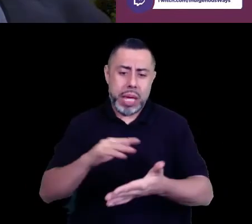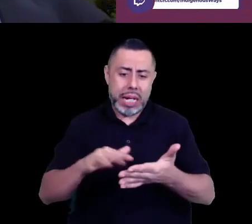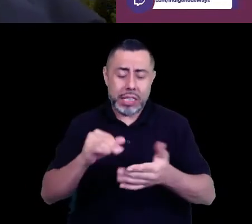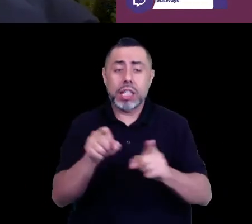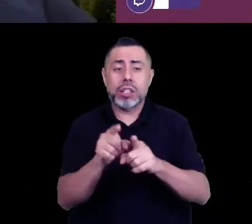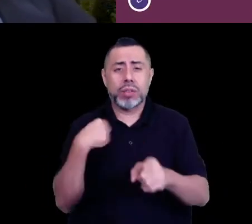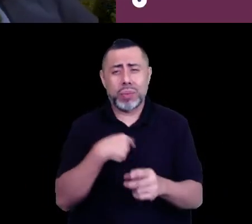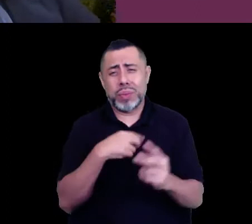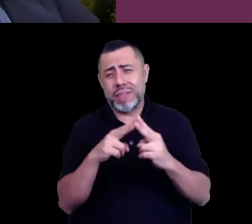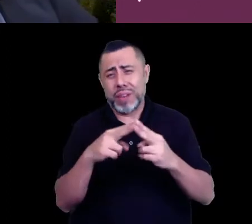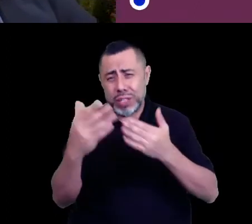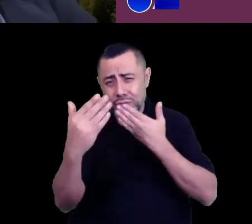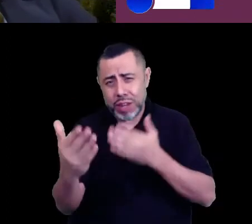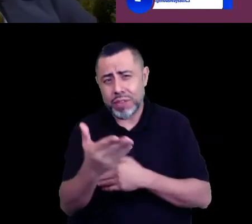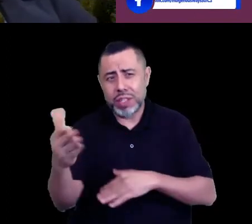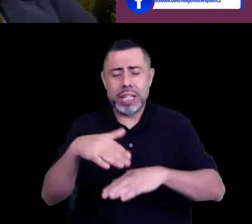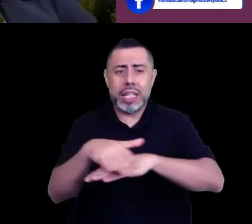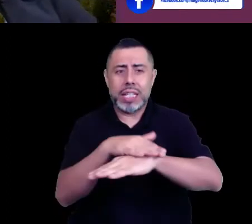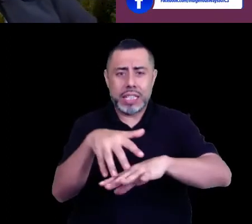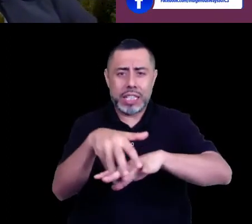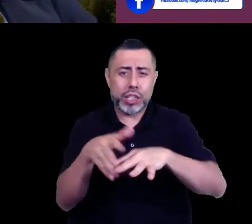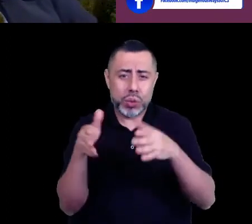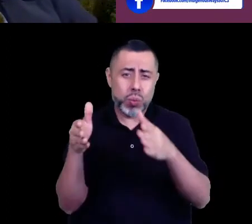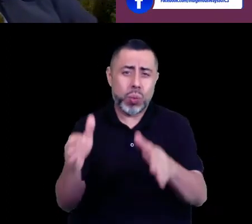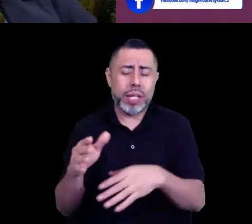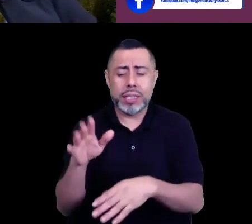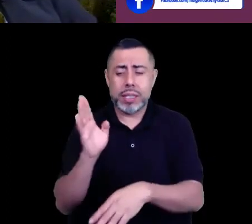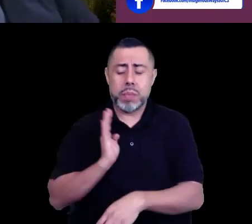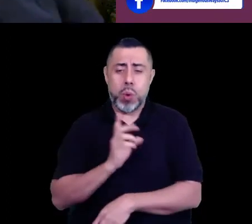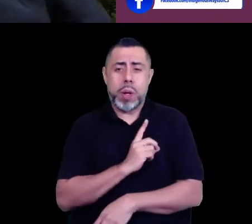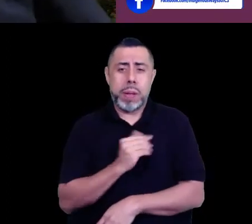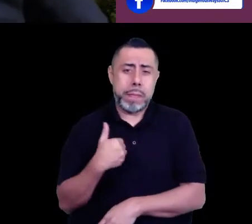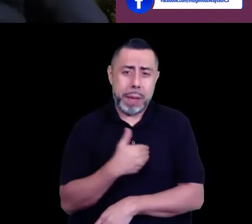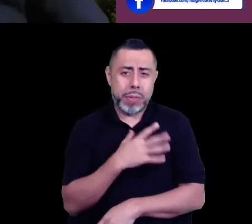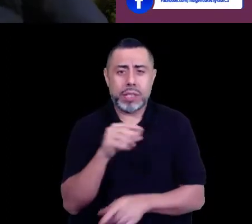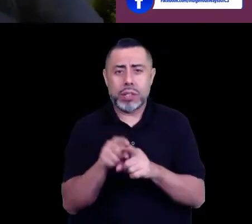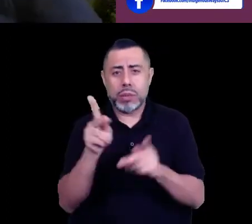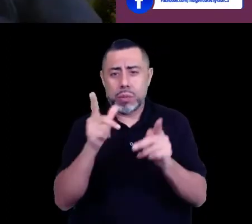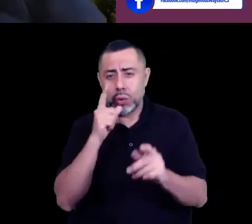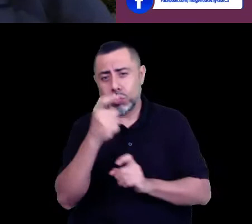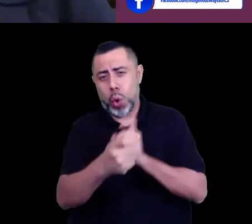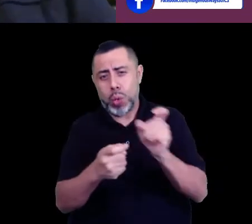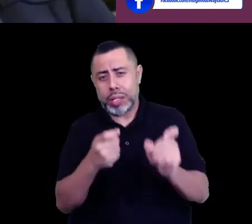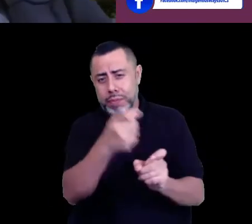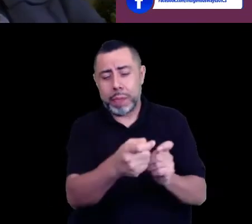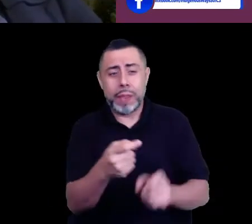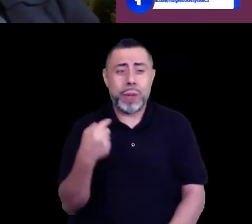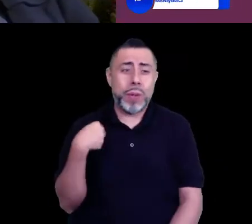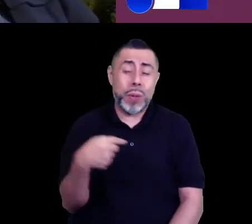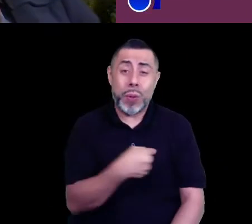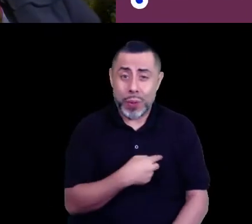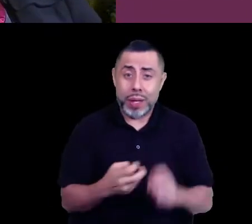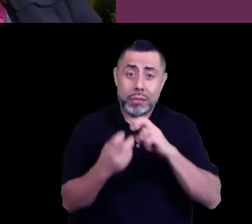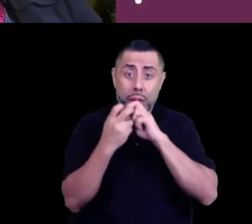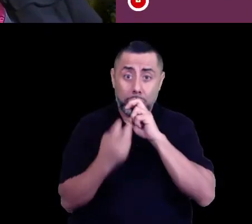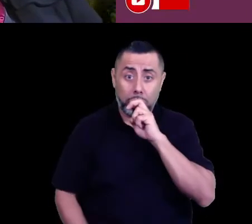Ways board members and individual donors. We have been surprised. Somebody out there, an